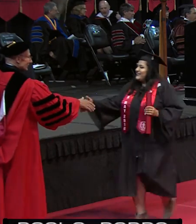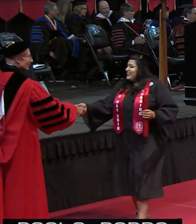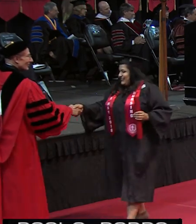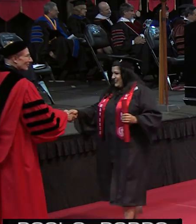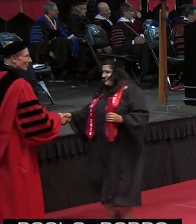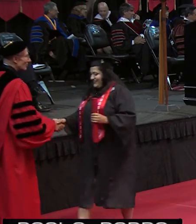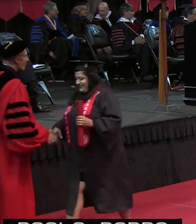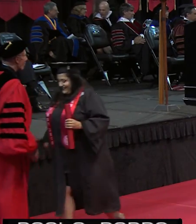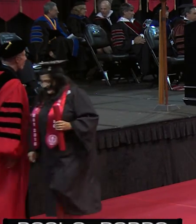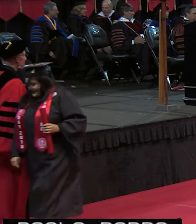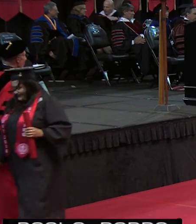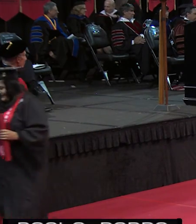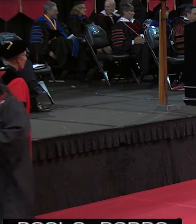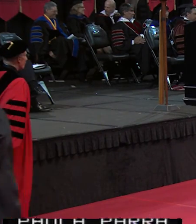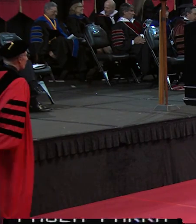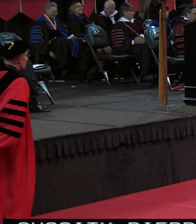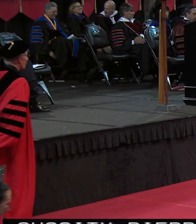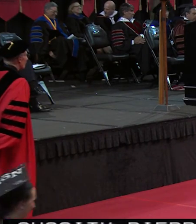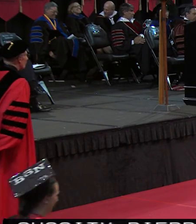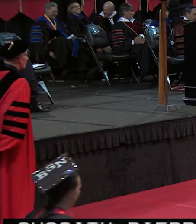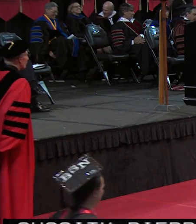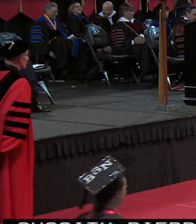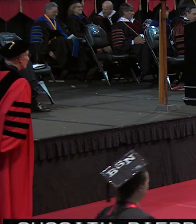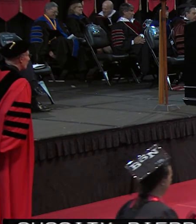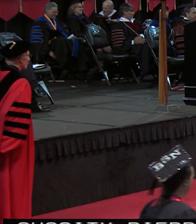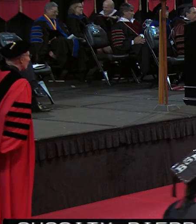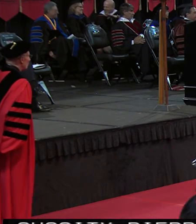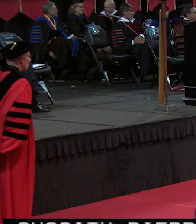Kendall Joy Louise Prokop.